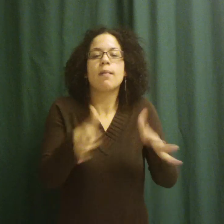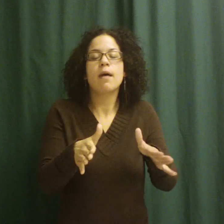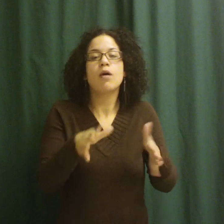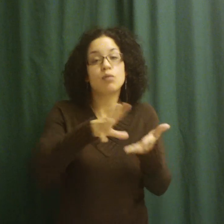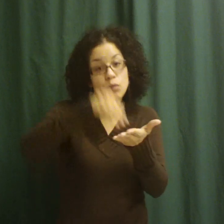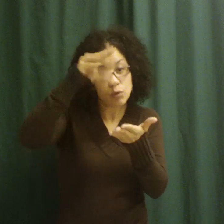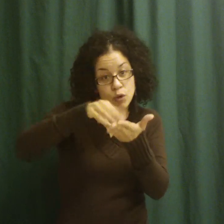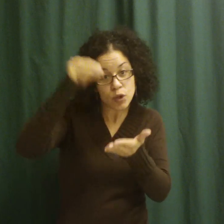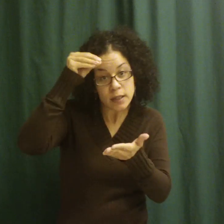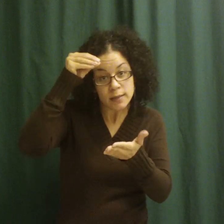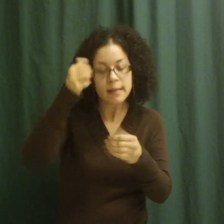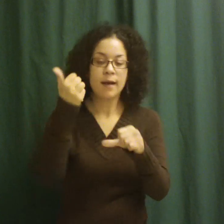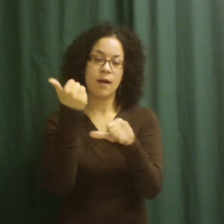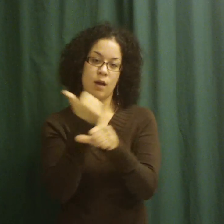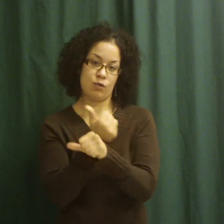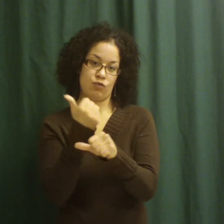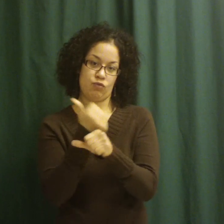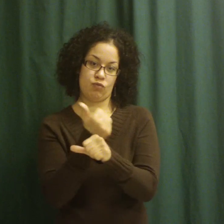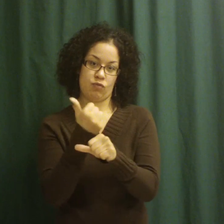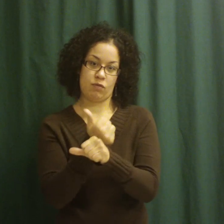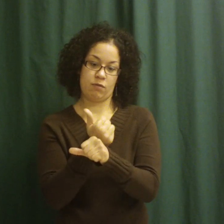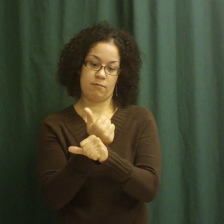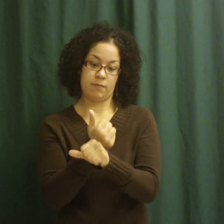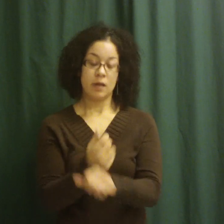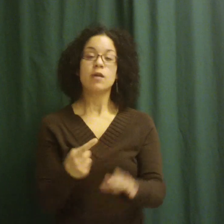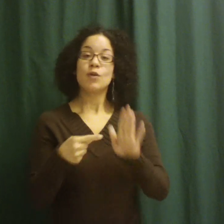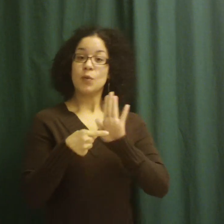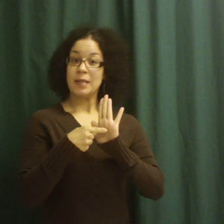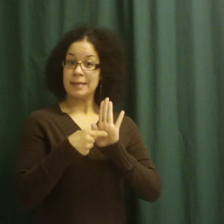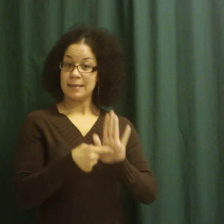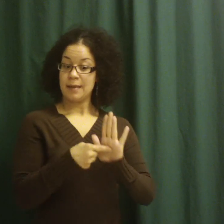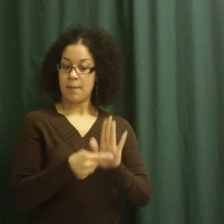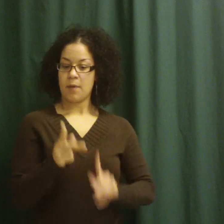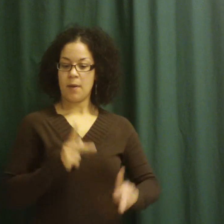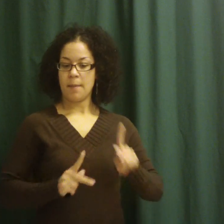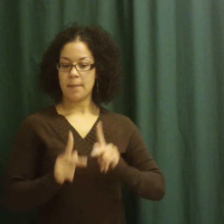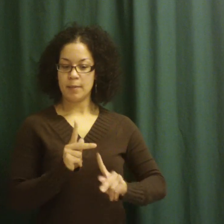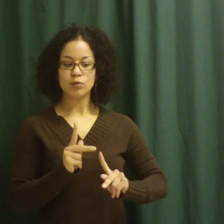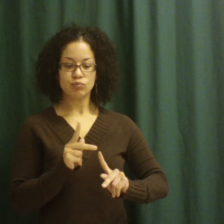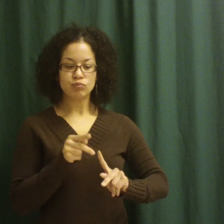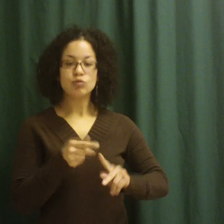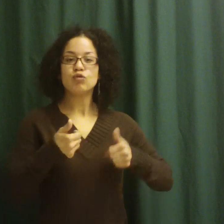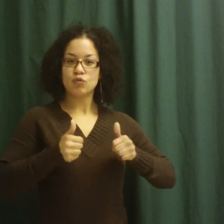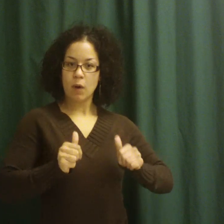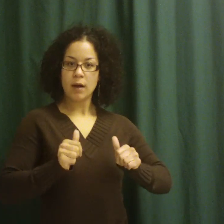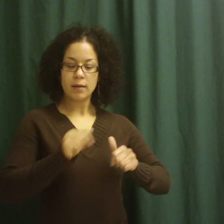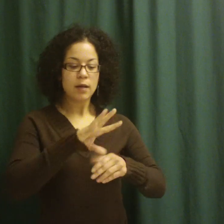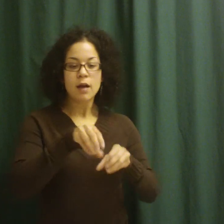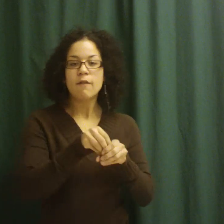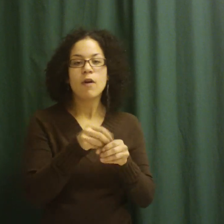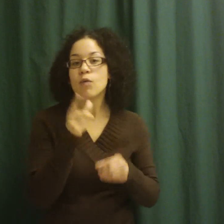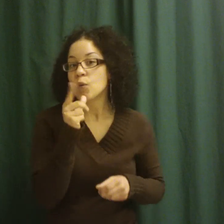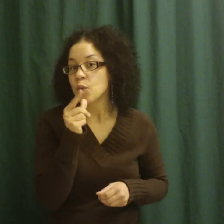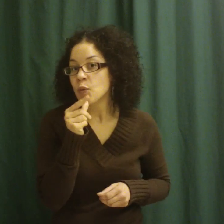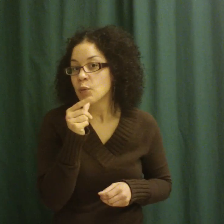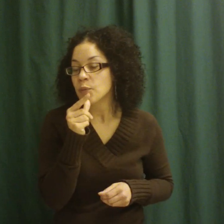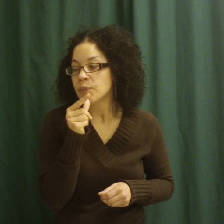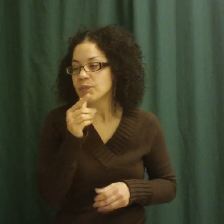Examples of people who did this included the ancient Babylonians. The